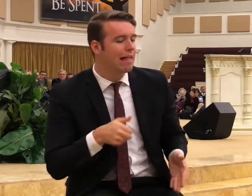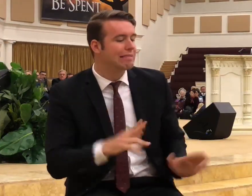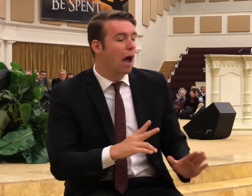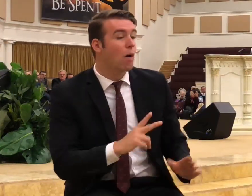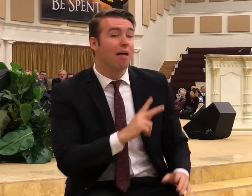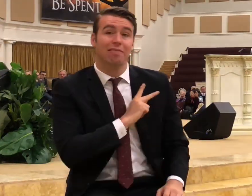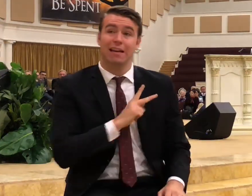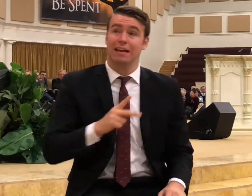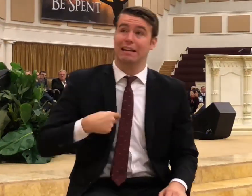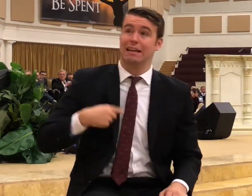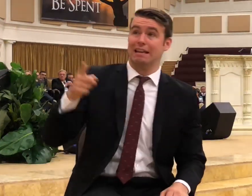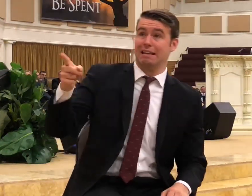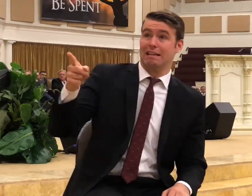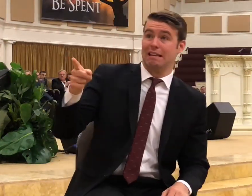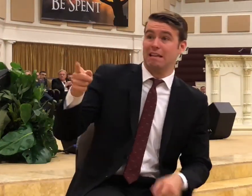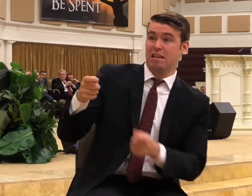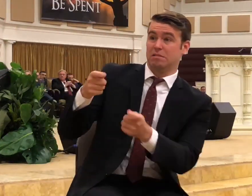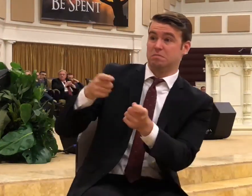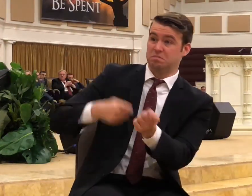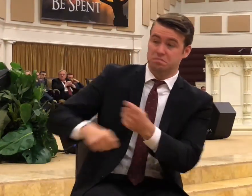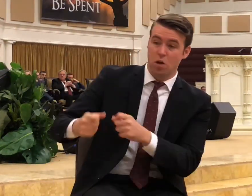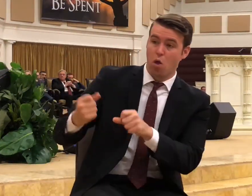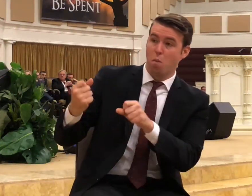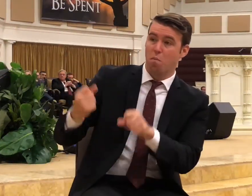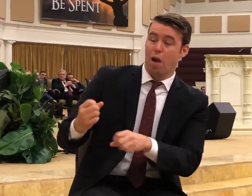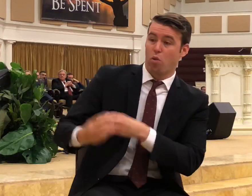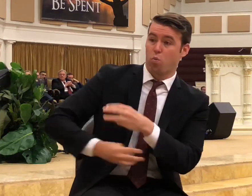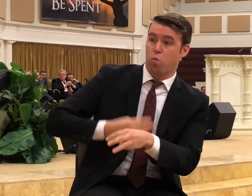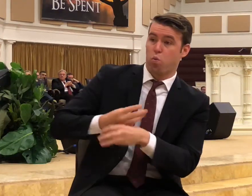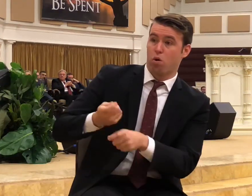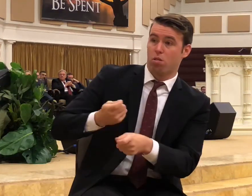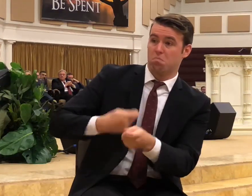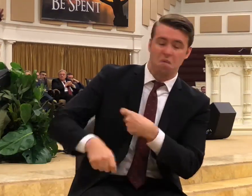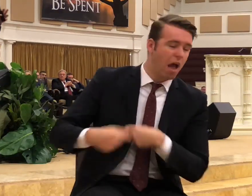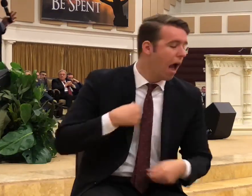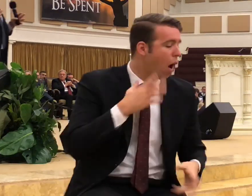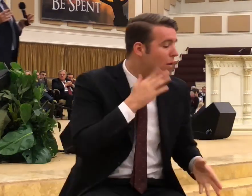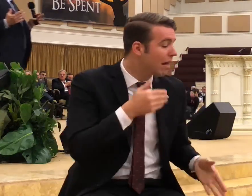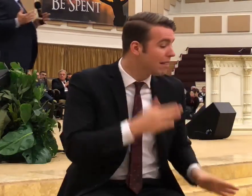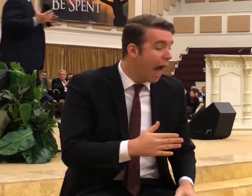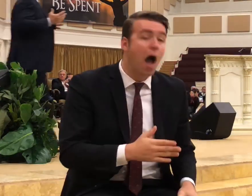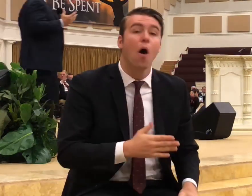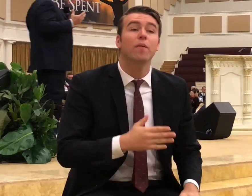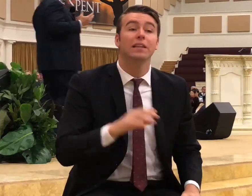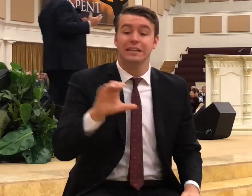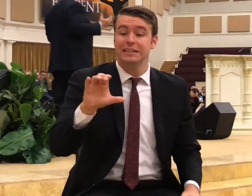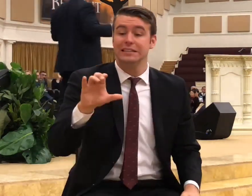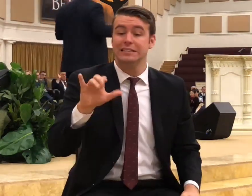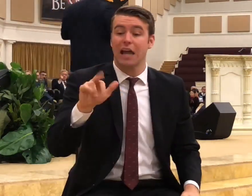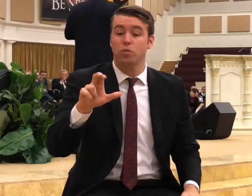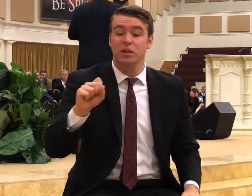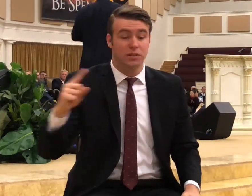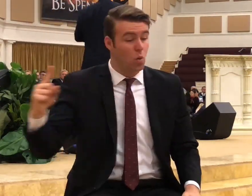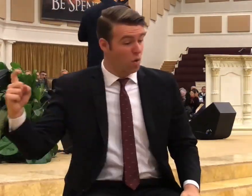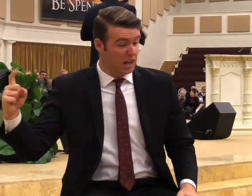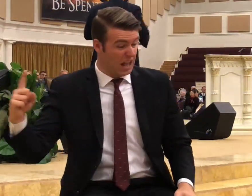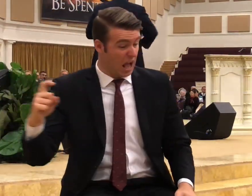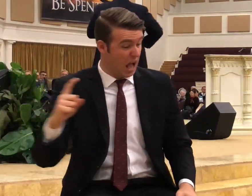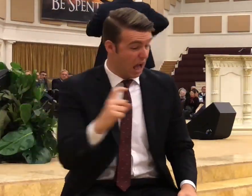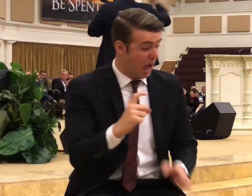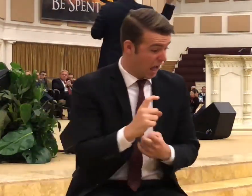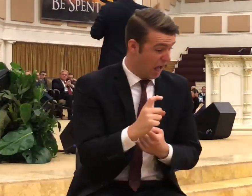kings and world powers. And my servant Cyrus is going to show up, and guess who's still